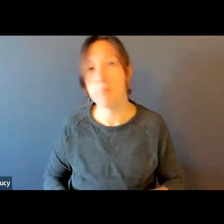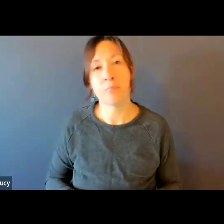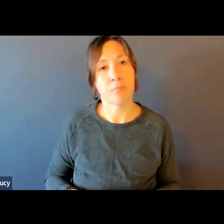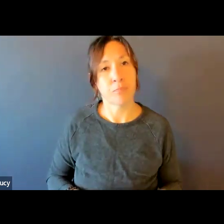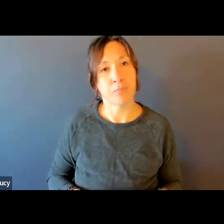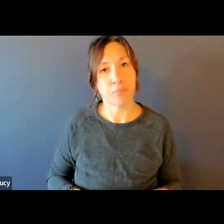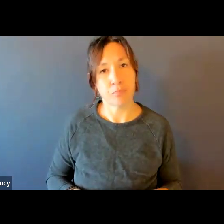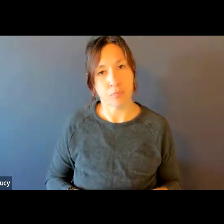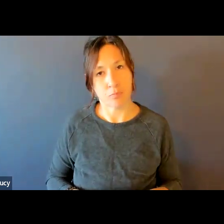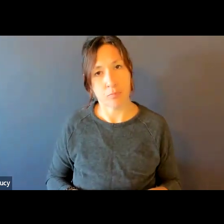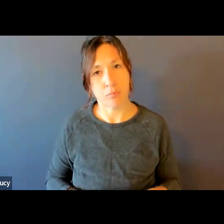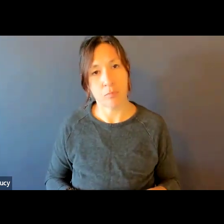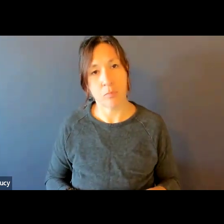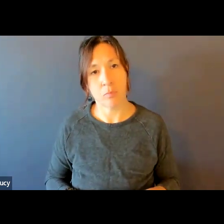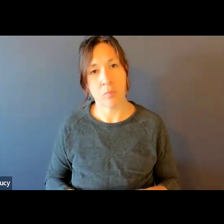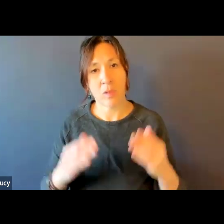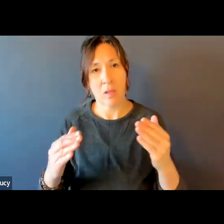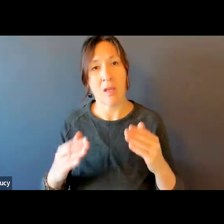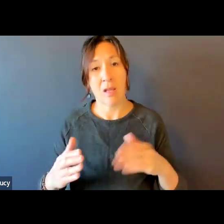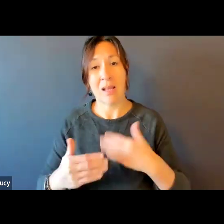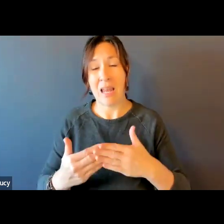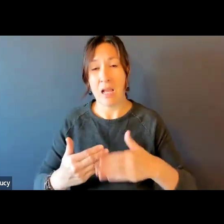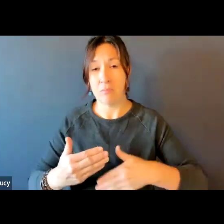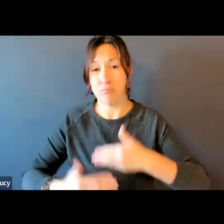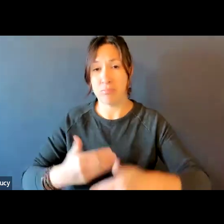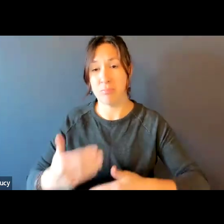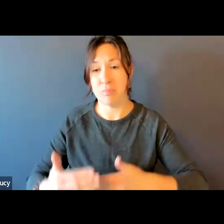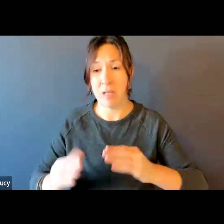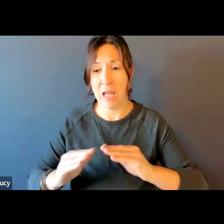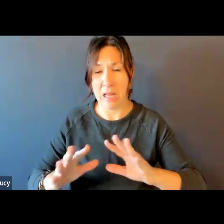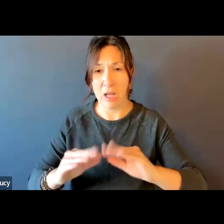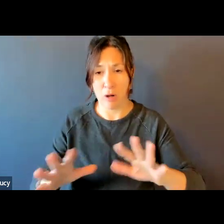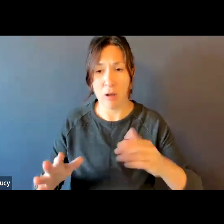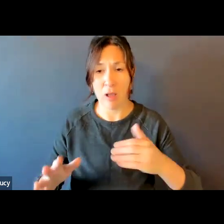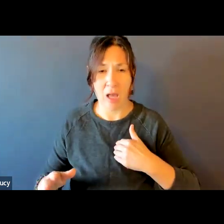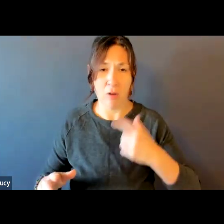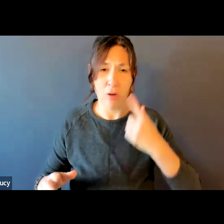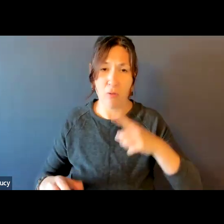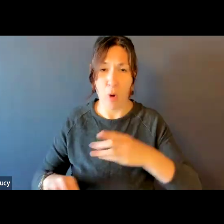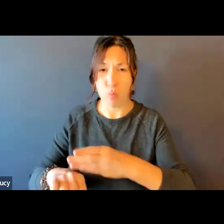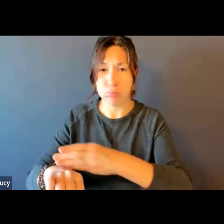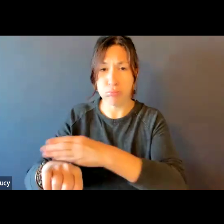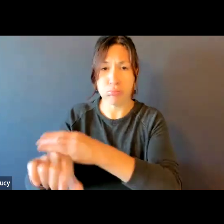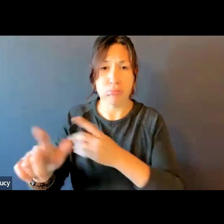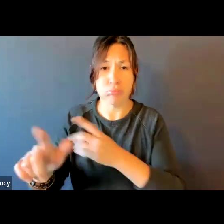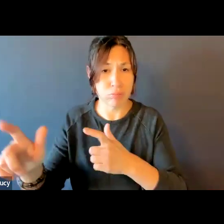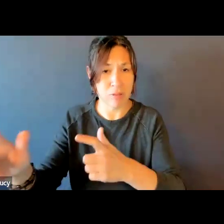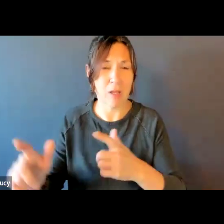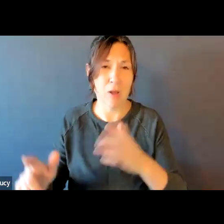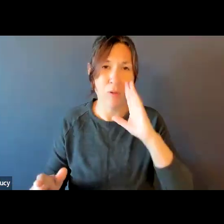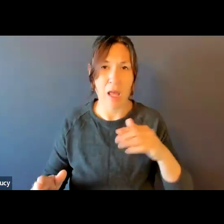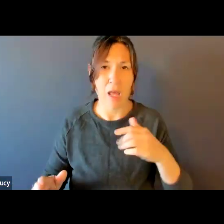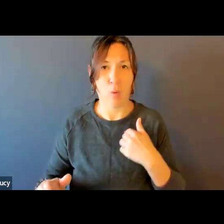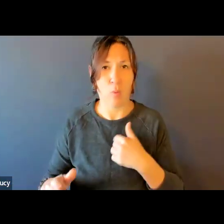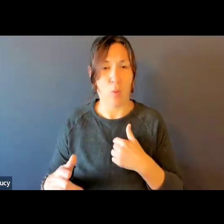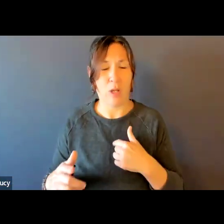We have clear next steps to build on progress and accelerate improvement. We know we are very early on in the improvement